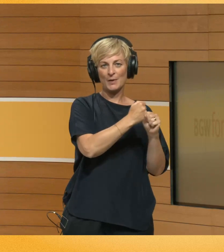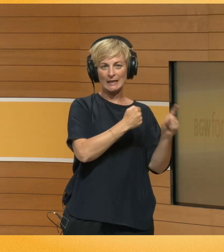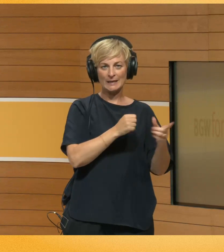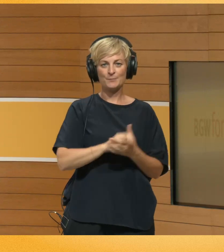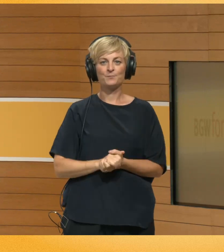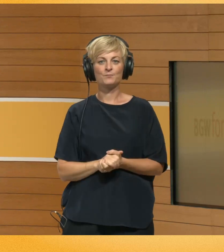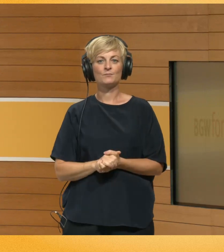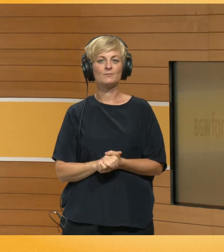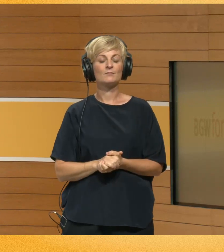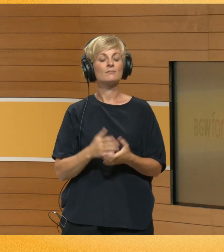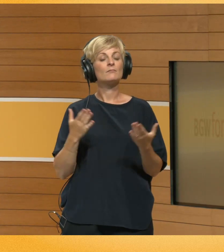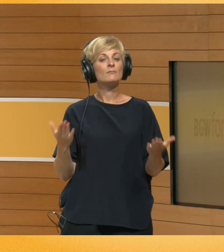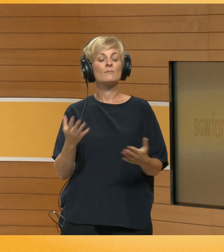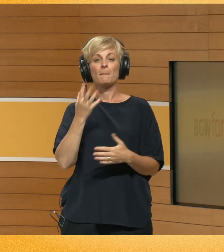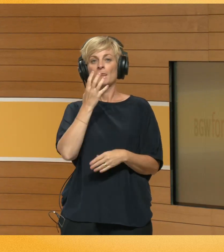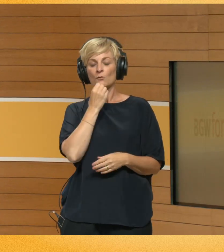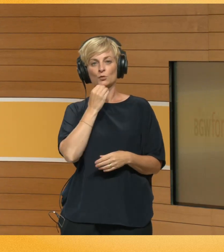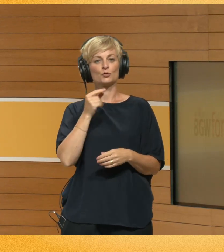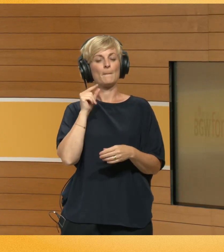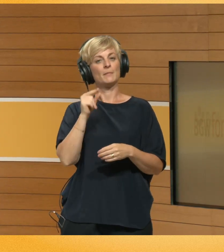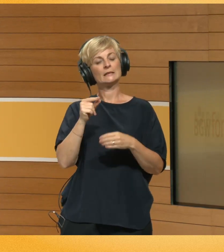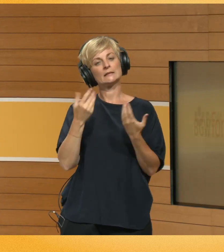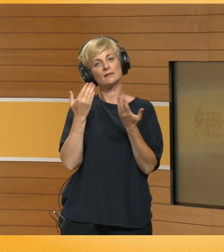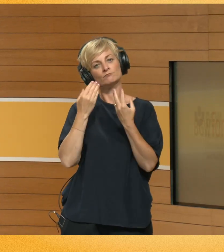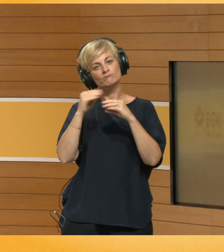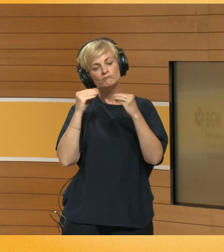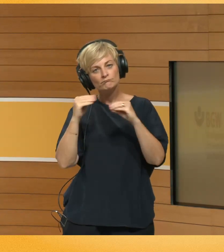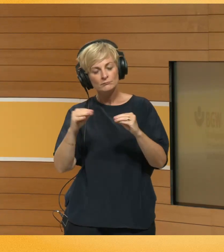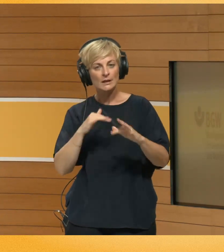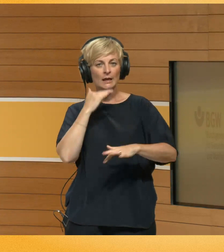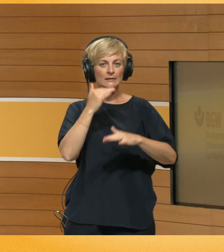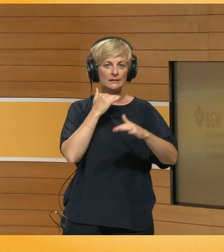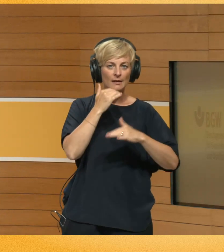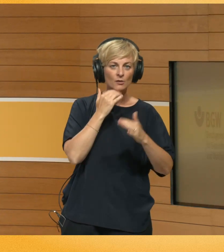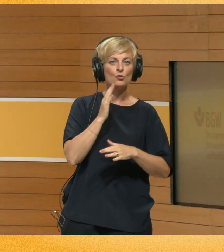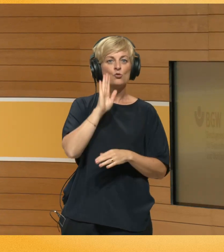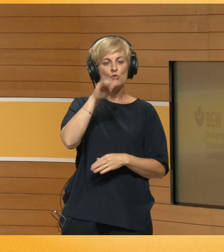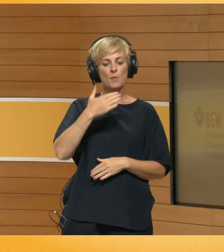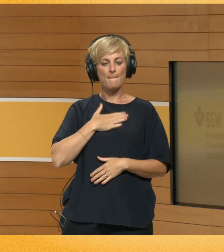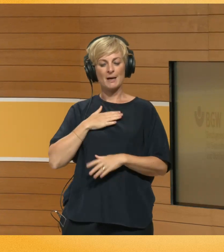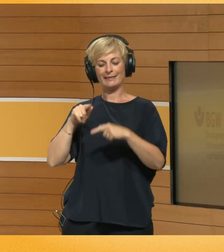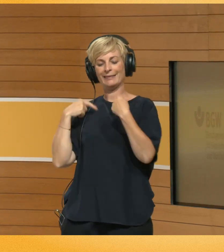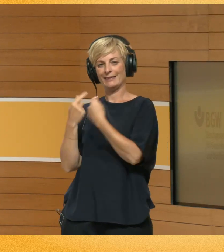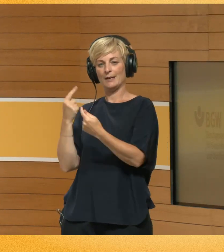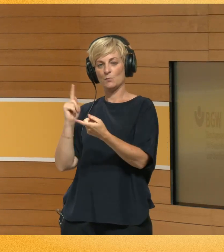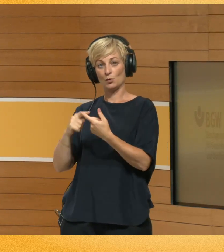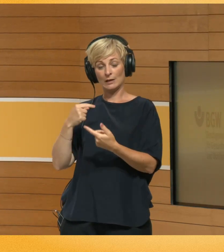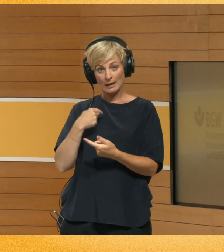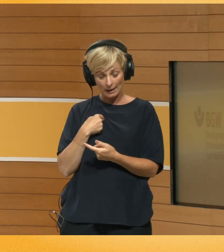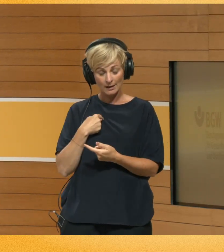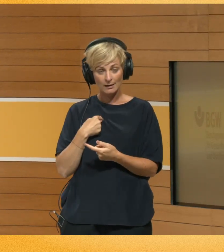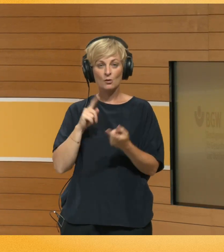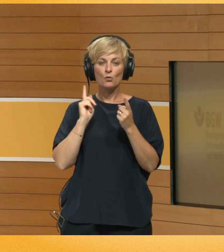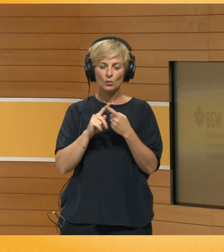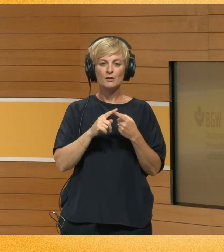that, together with my team, and other research collaborators have been thinking